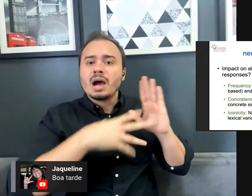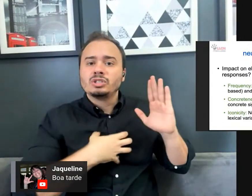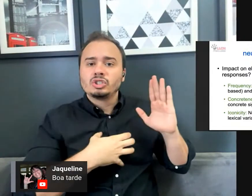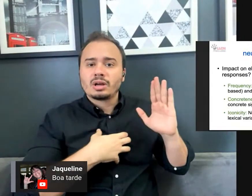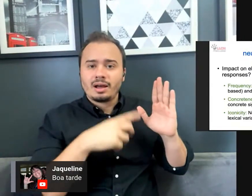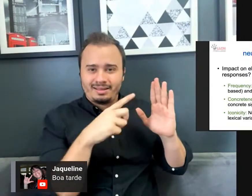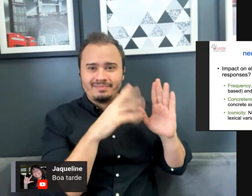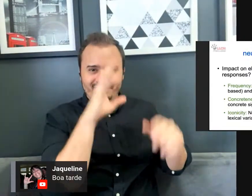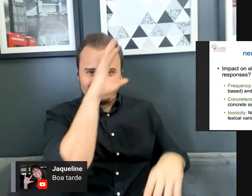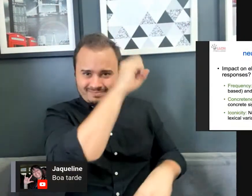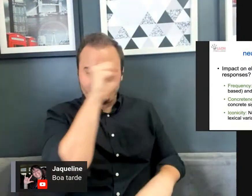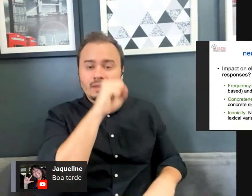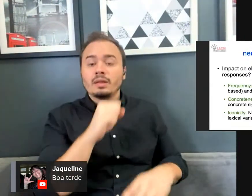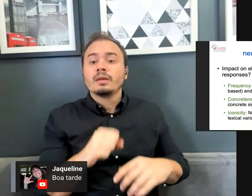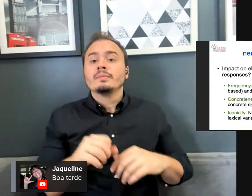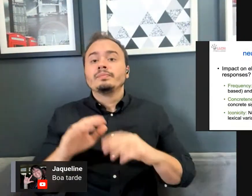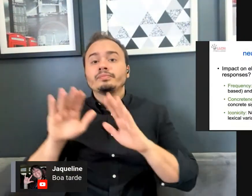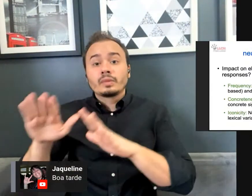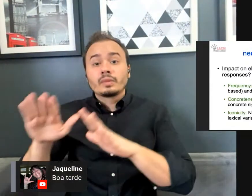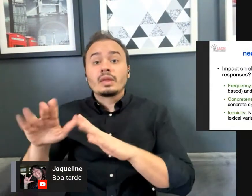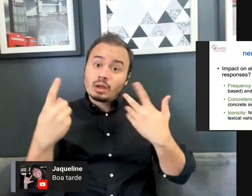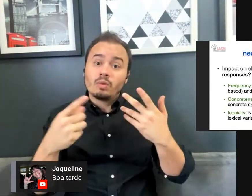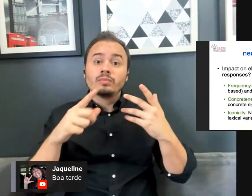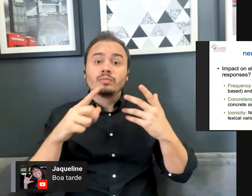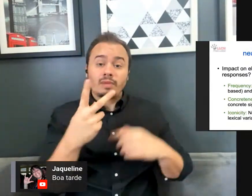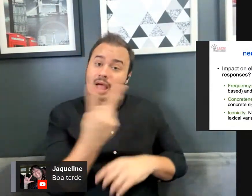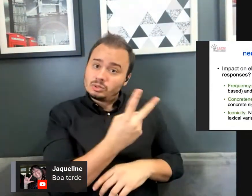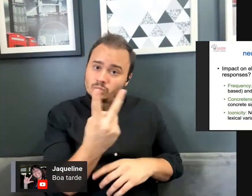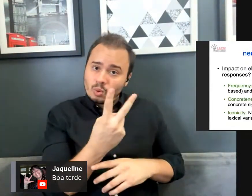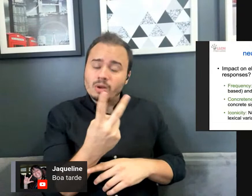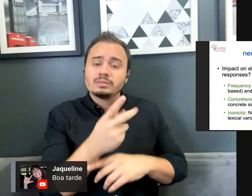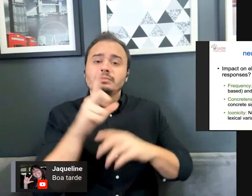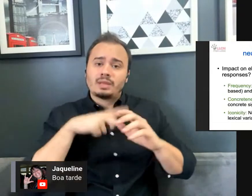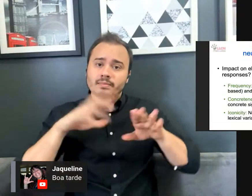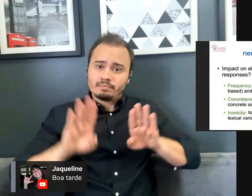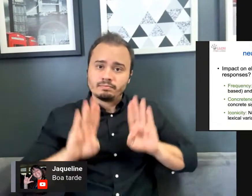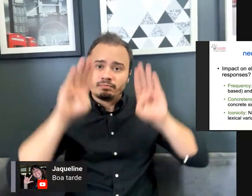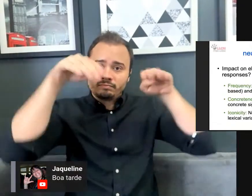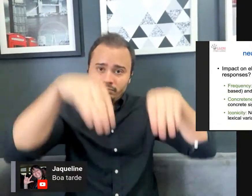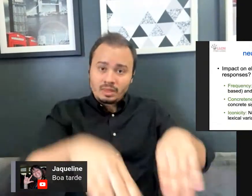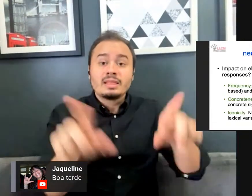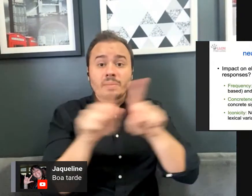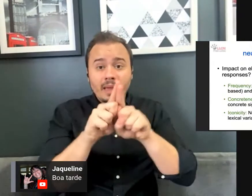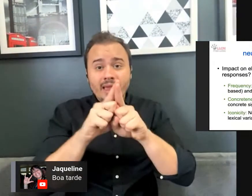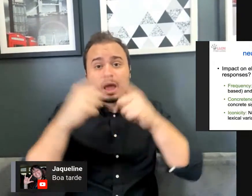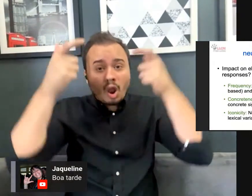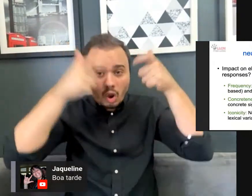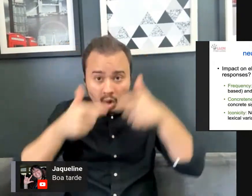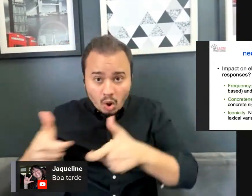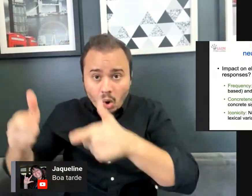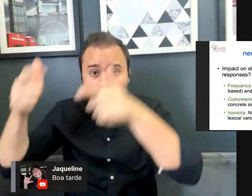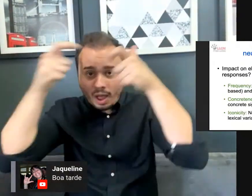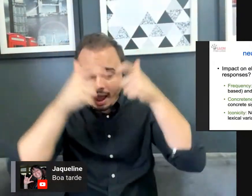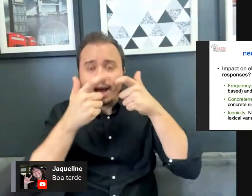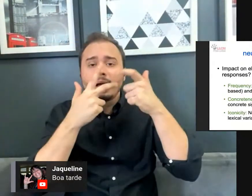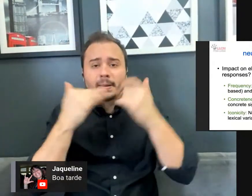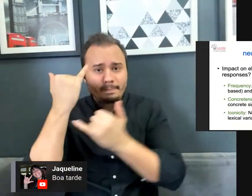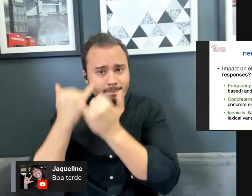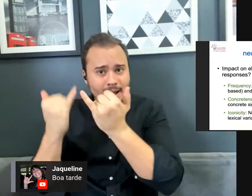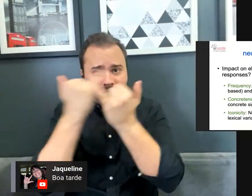responses, the same polarity, more negative for concrete signs, and the same scalp distribution, central posterior, strong effect.